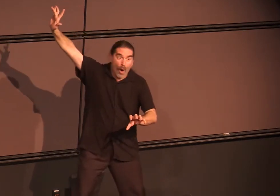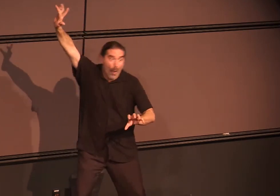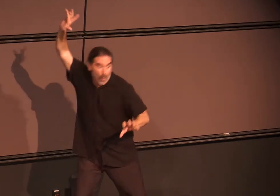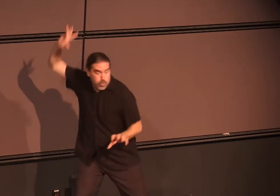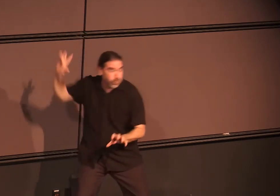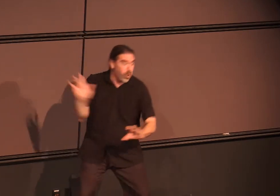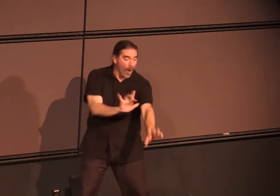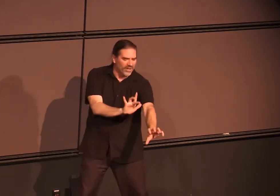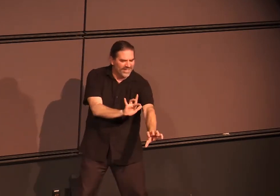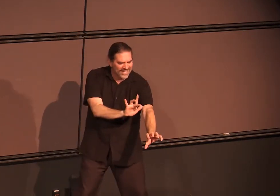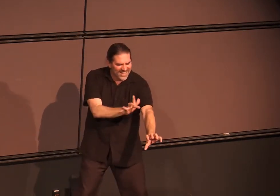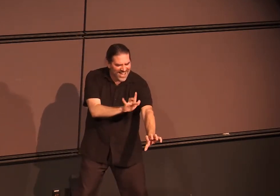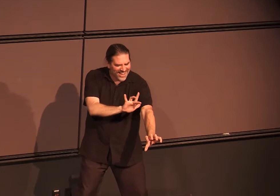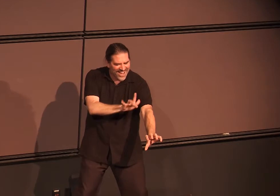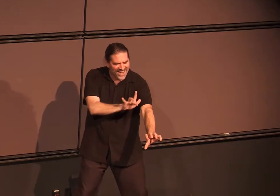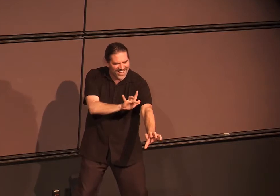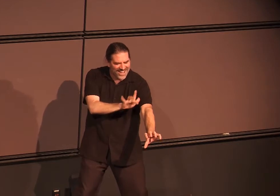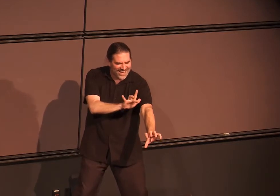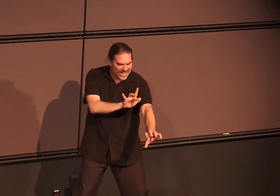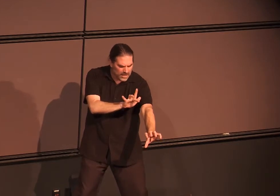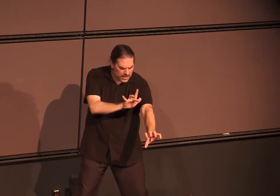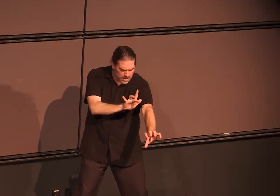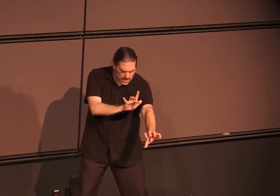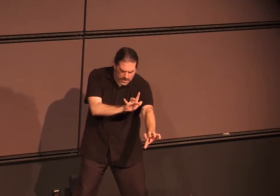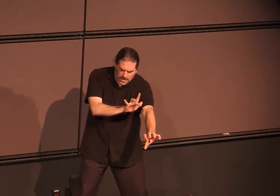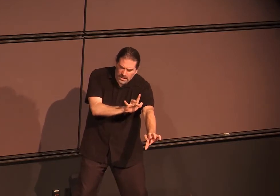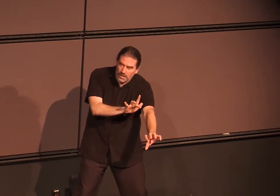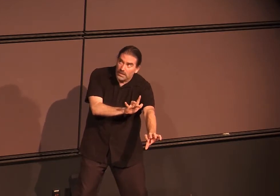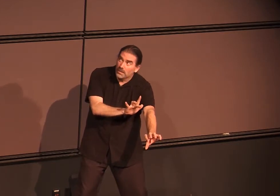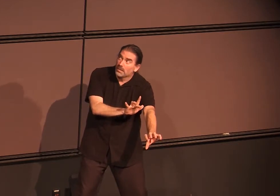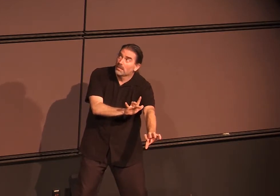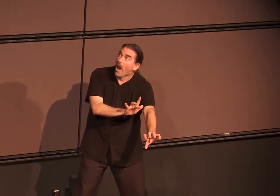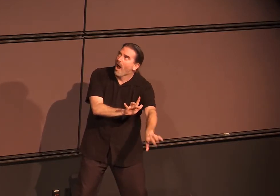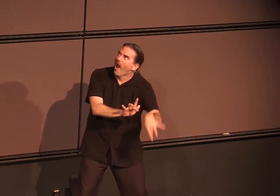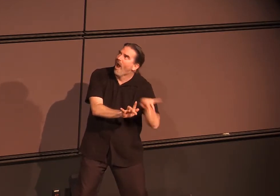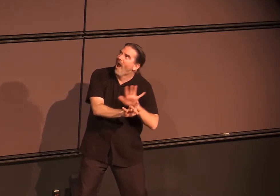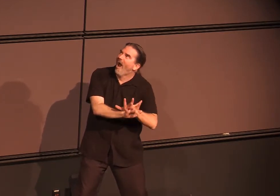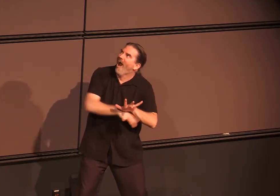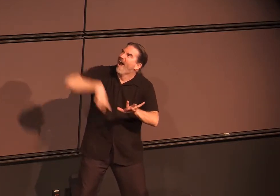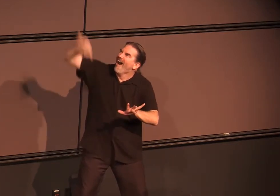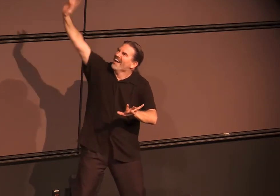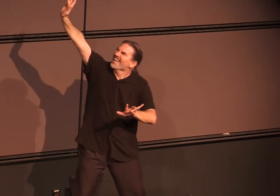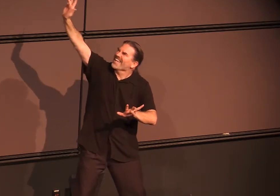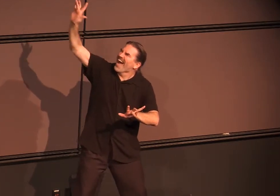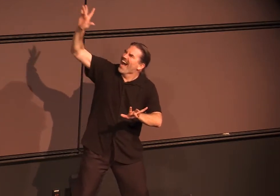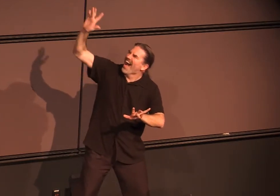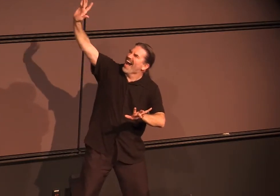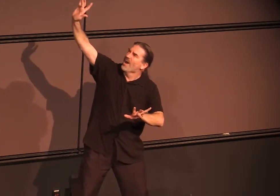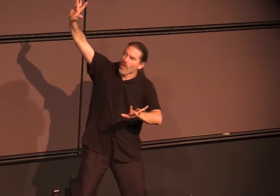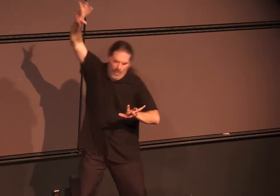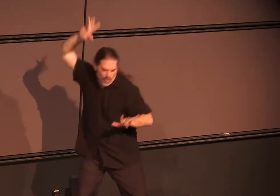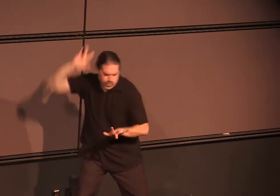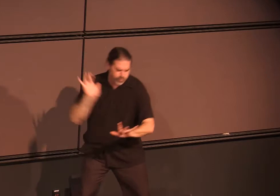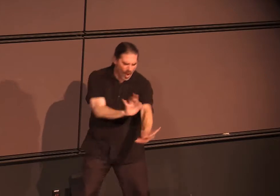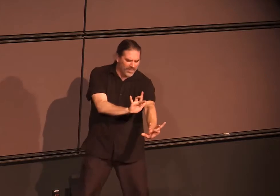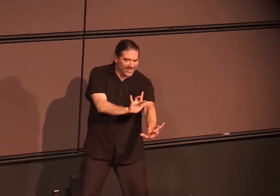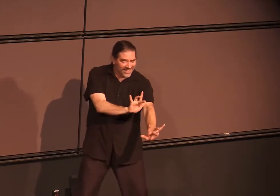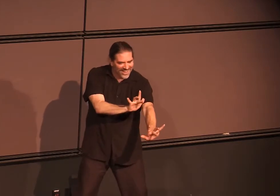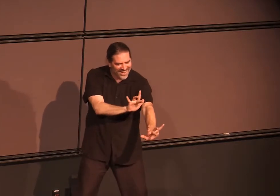And from a different angle, you can see back, light years back, to